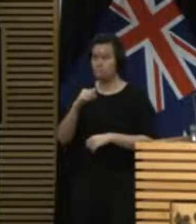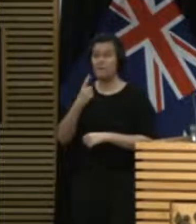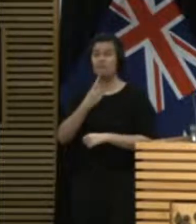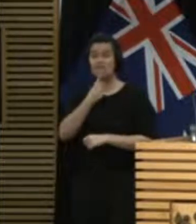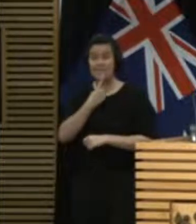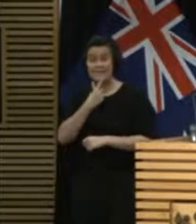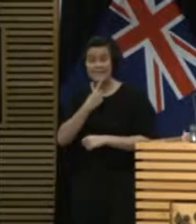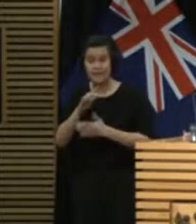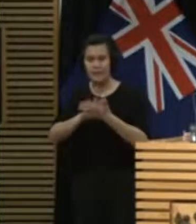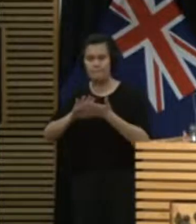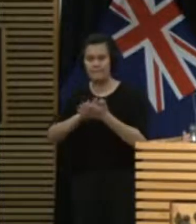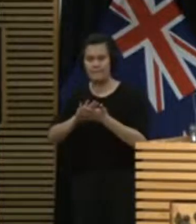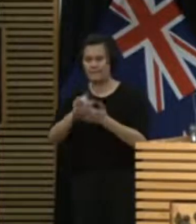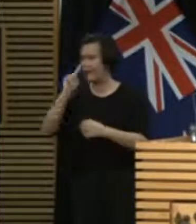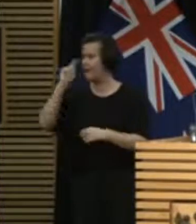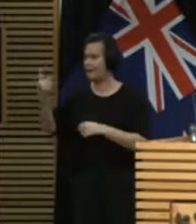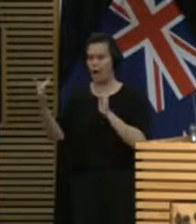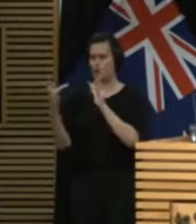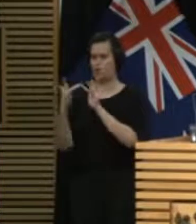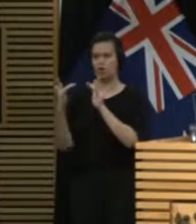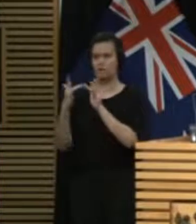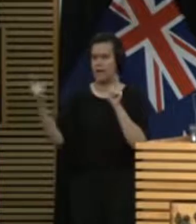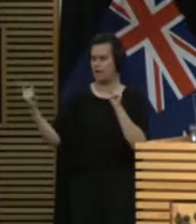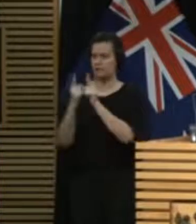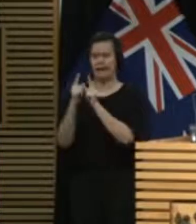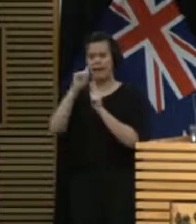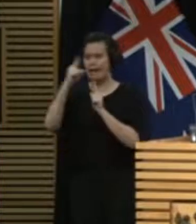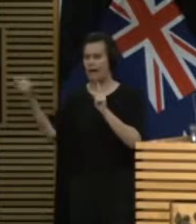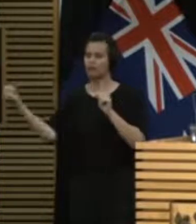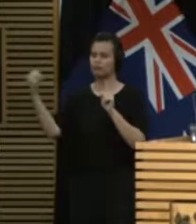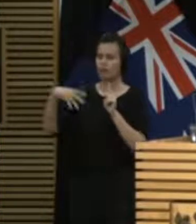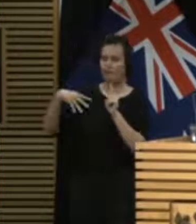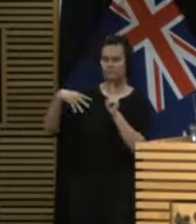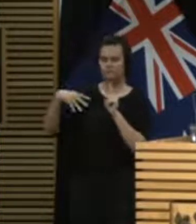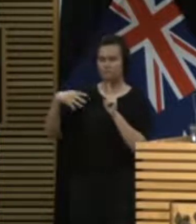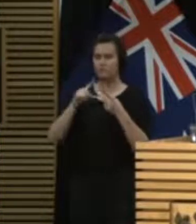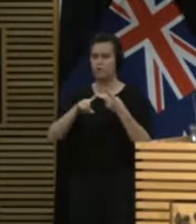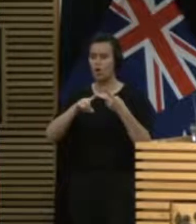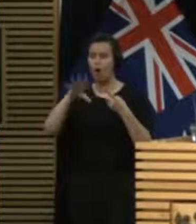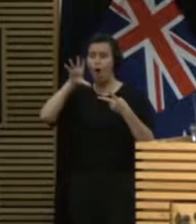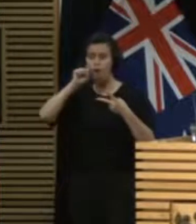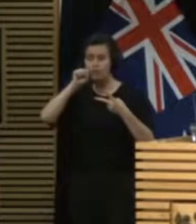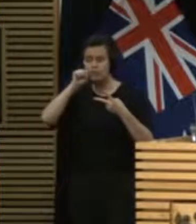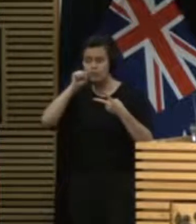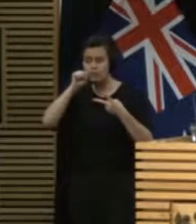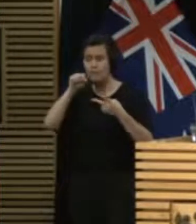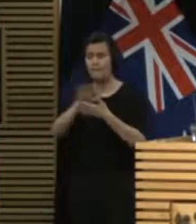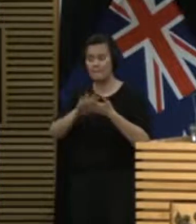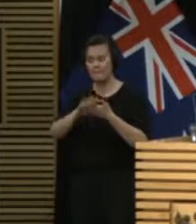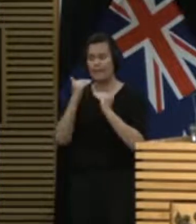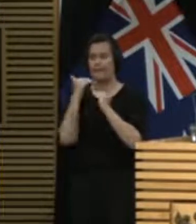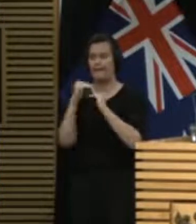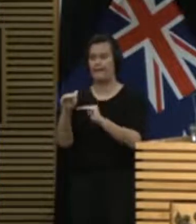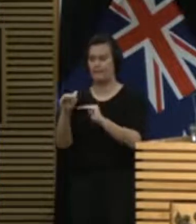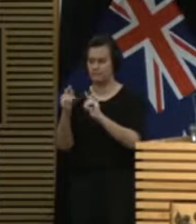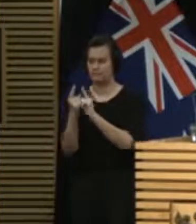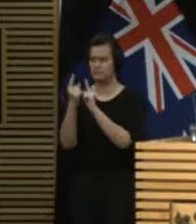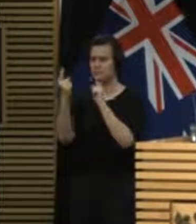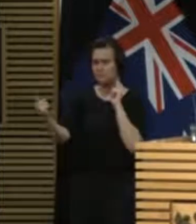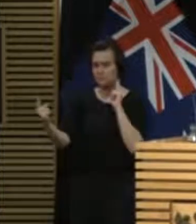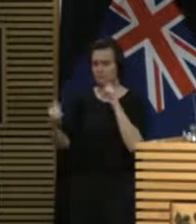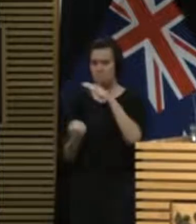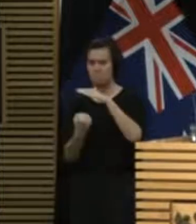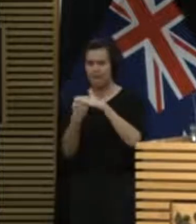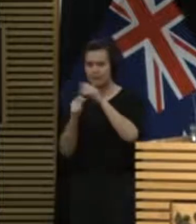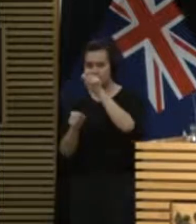if they have limits and distancing, and then green, of course, it's much more open. Cabinet has made the decision today to keep this